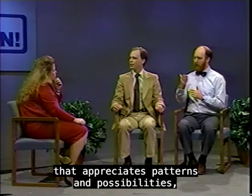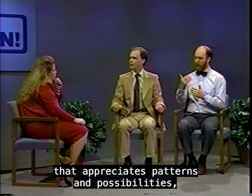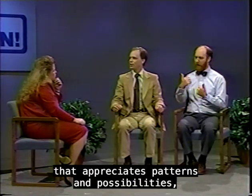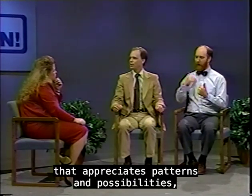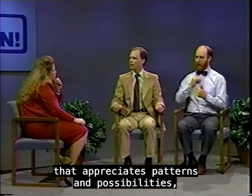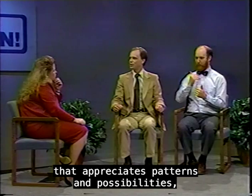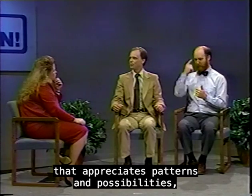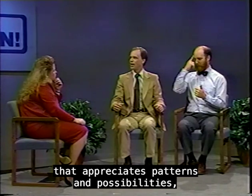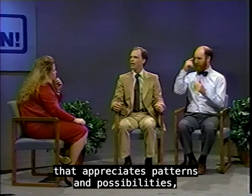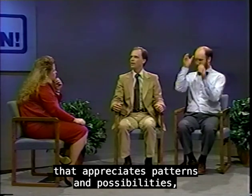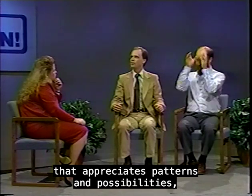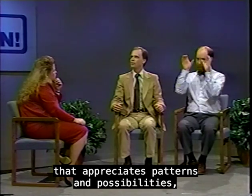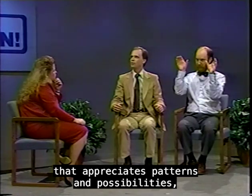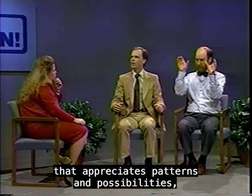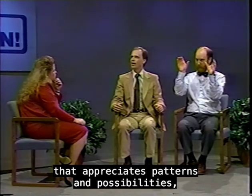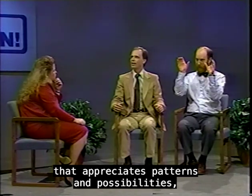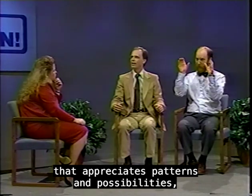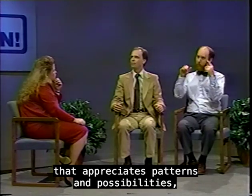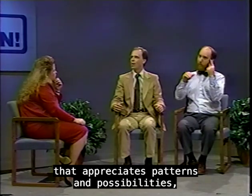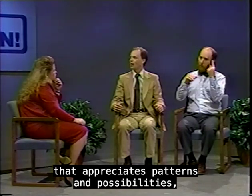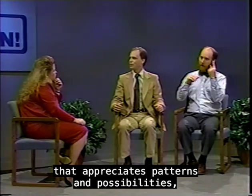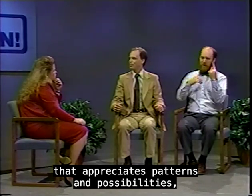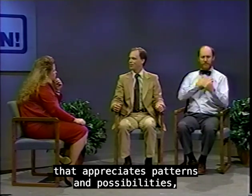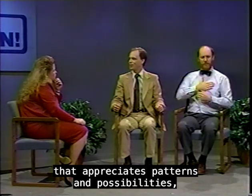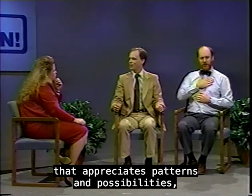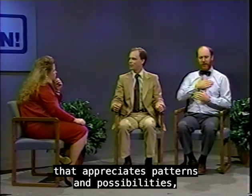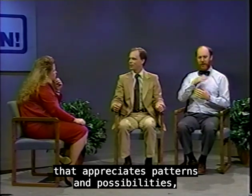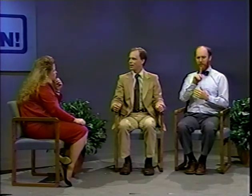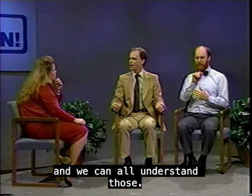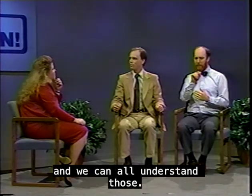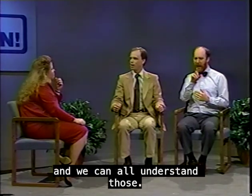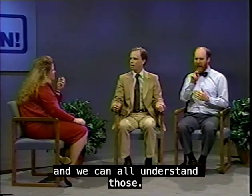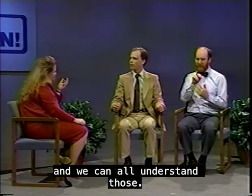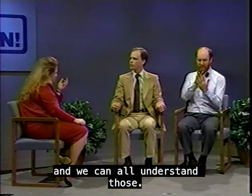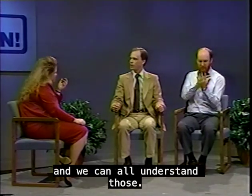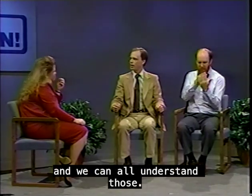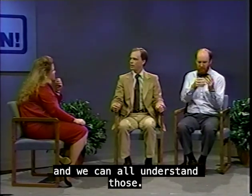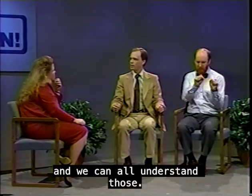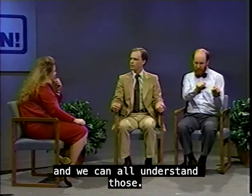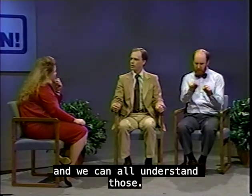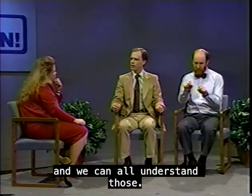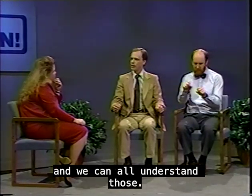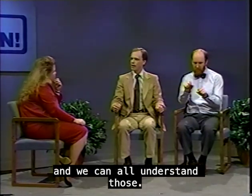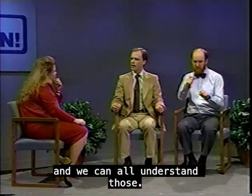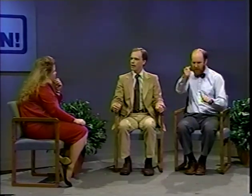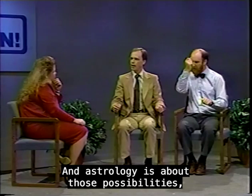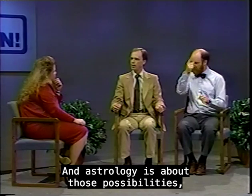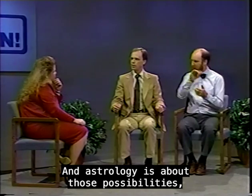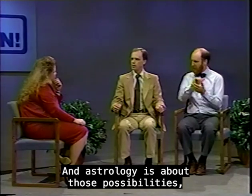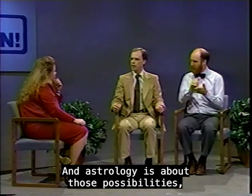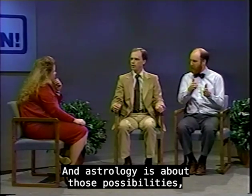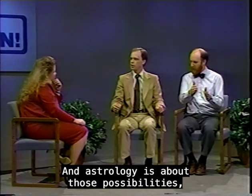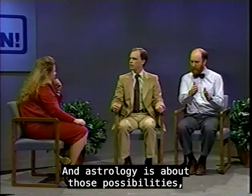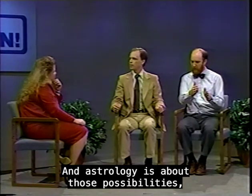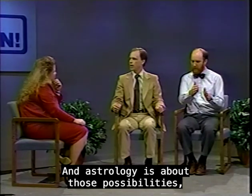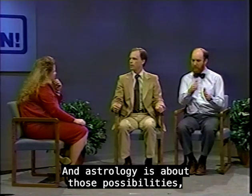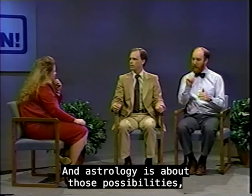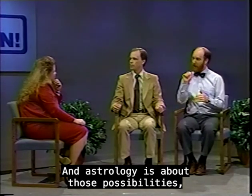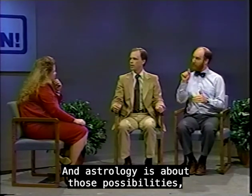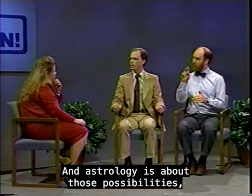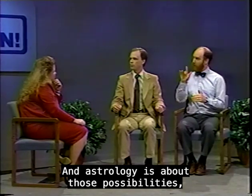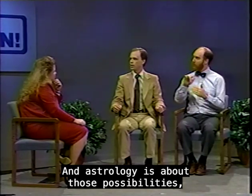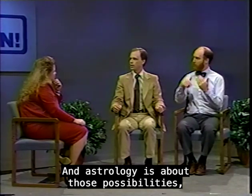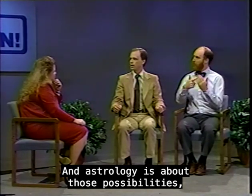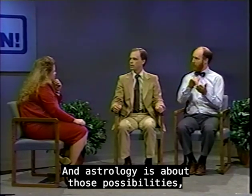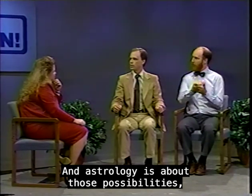that appreciates patterns and possibilities, and we can all understand those. Mm-hmm. And astrology is about